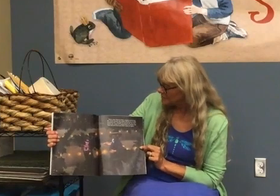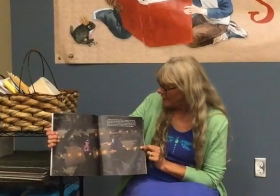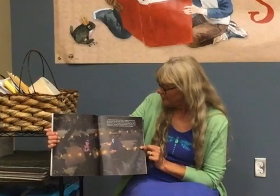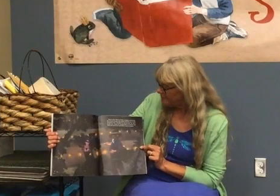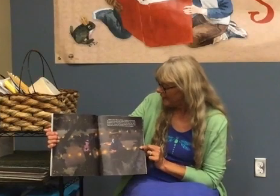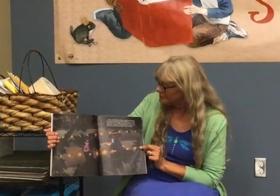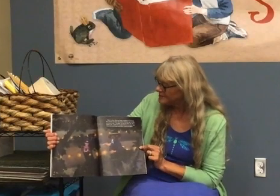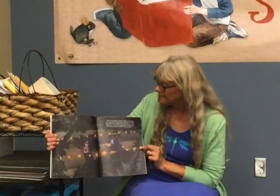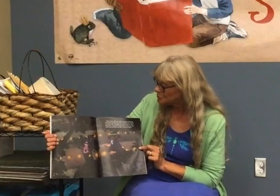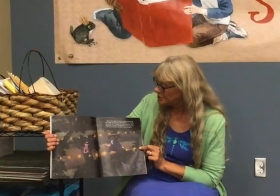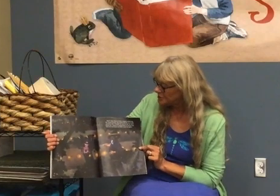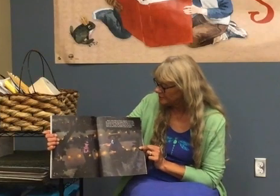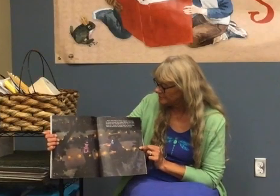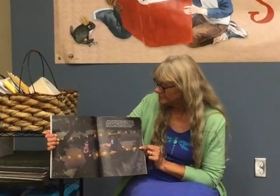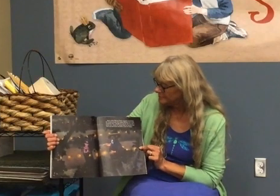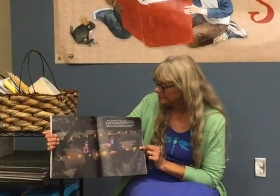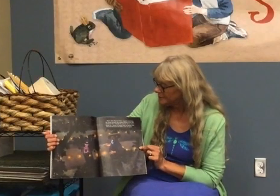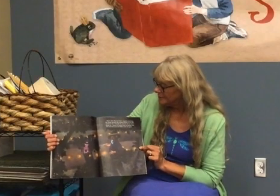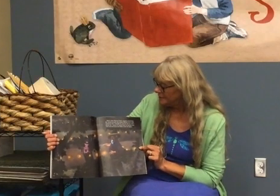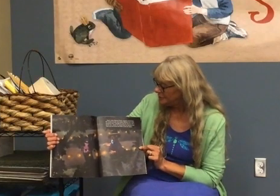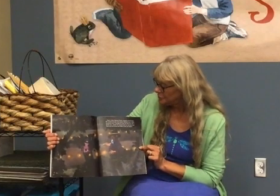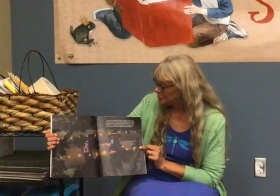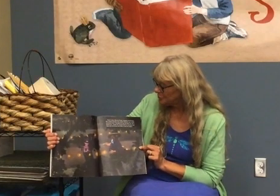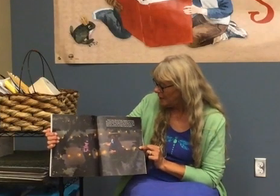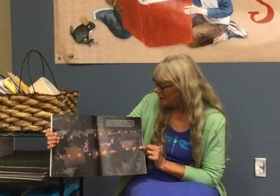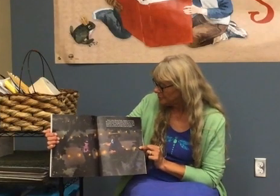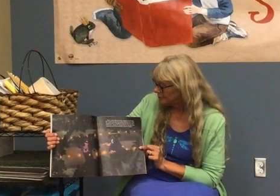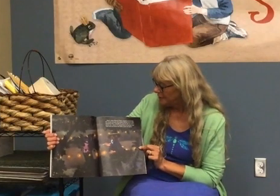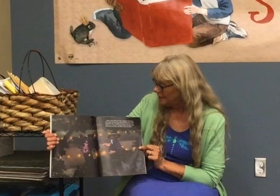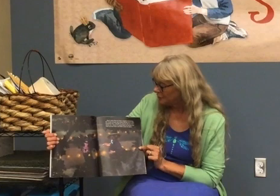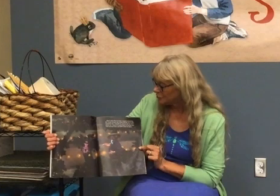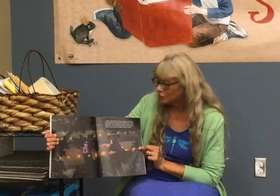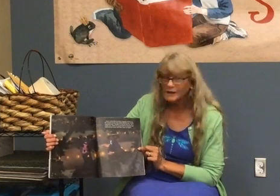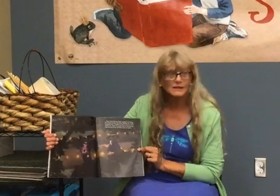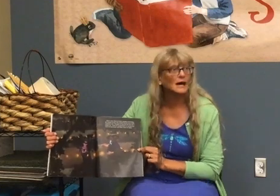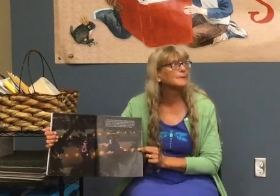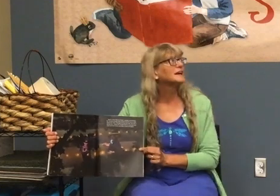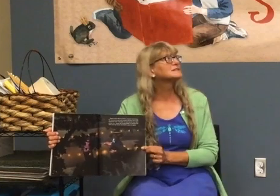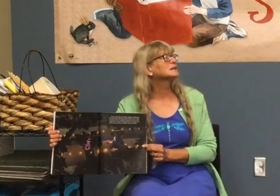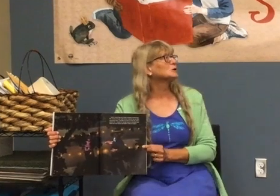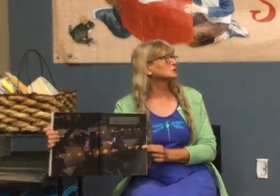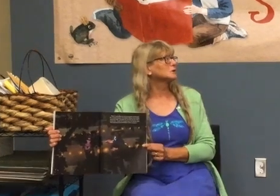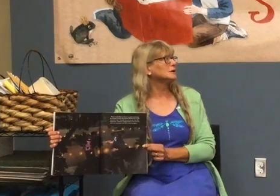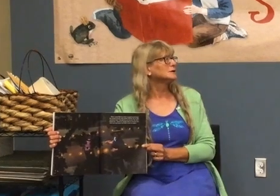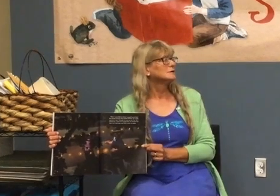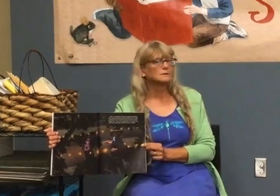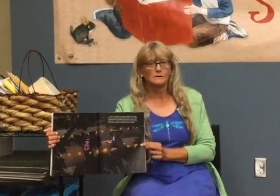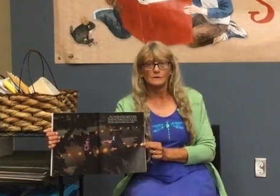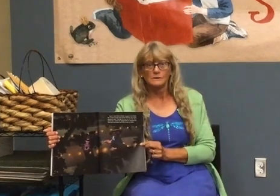That's when Harvey Potter stopped screeching. He turned around and looked directly up at that sycamore